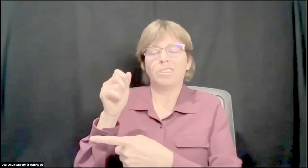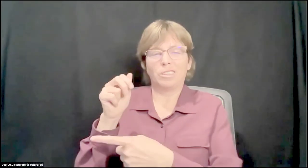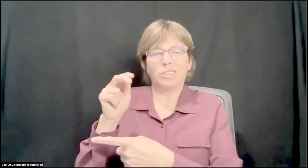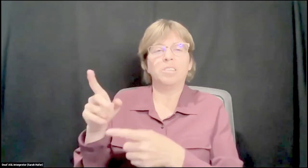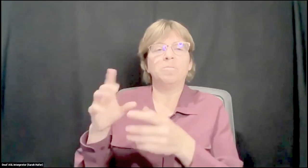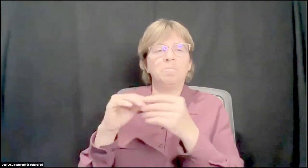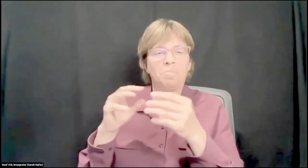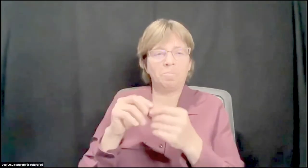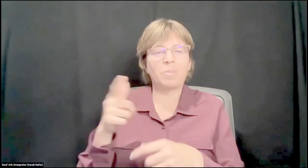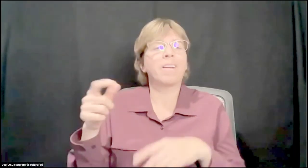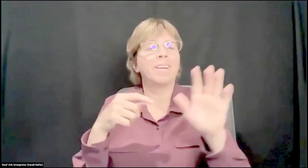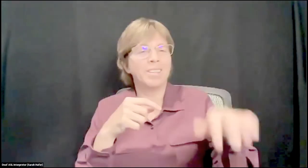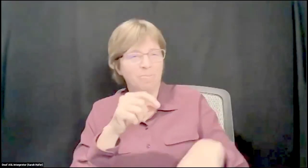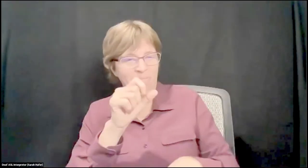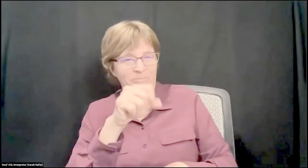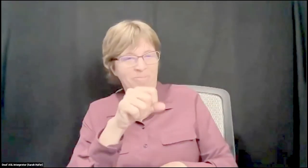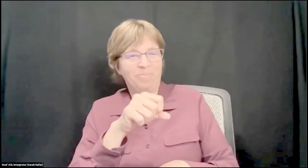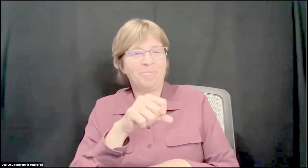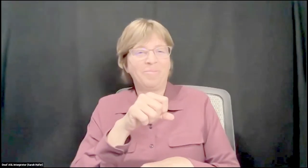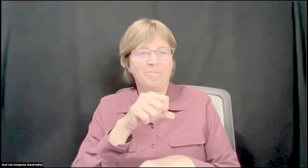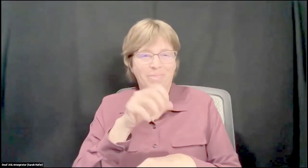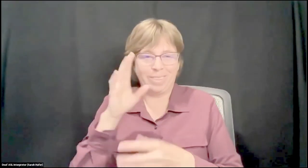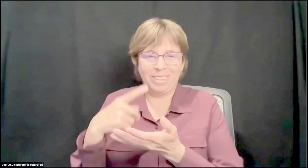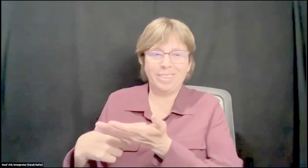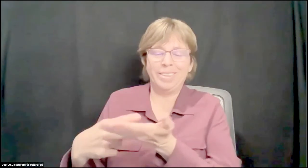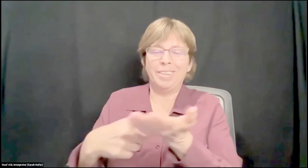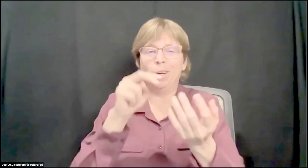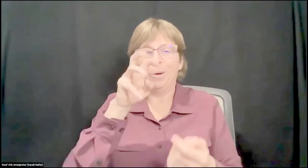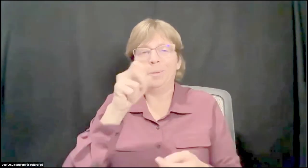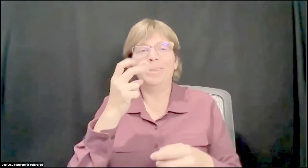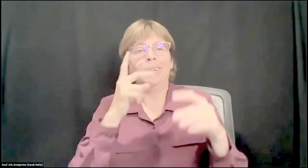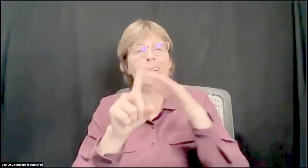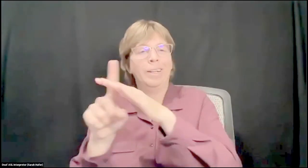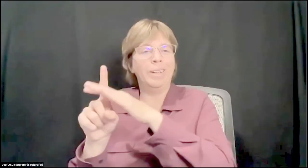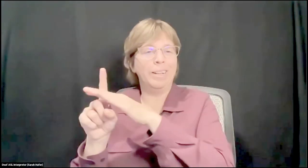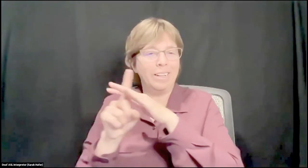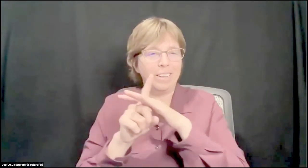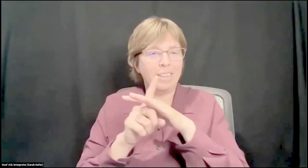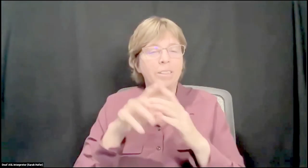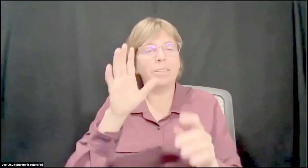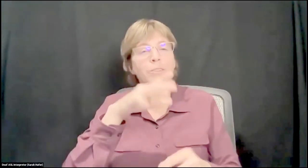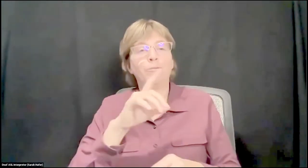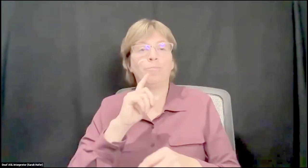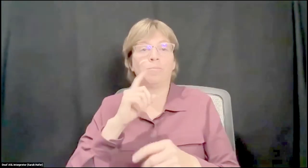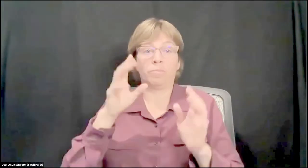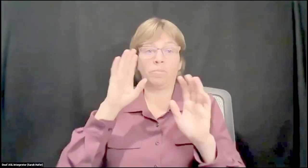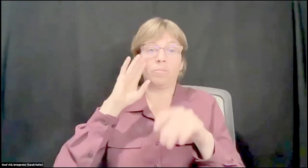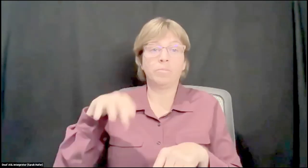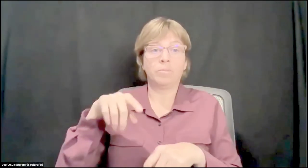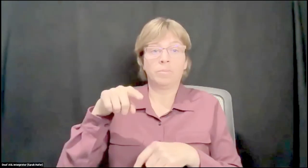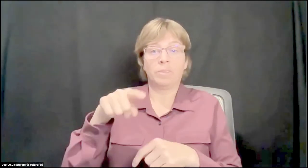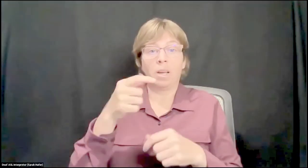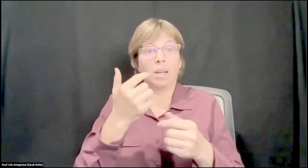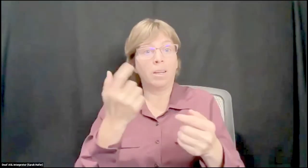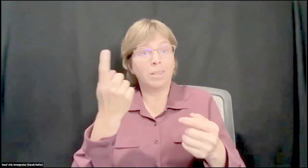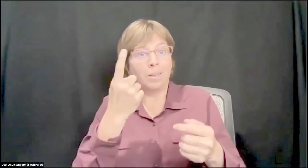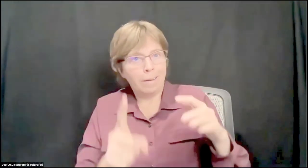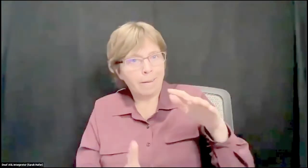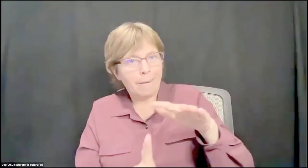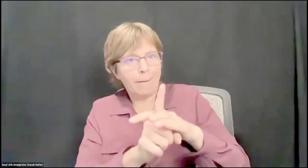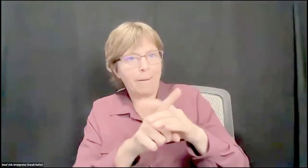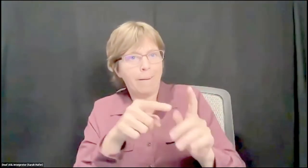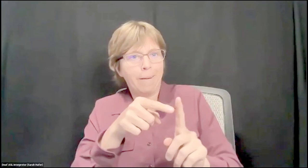just the term for any kind of post-COVID medical conditions. There's really a wide range of health problems that people